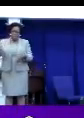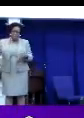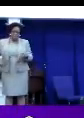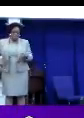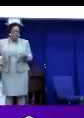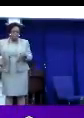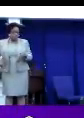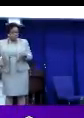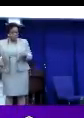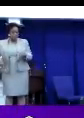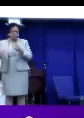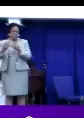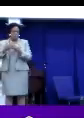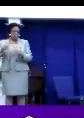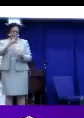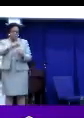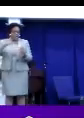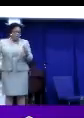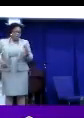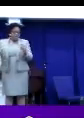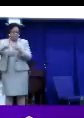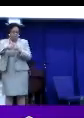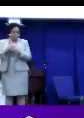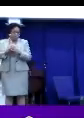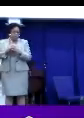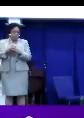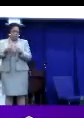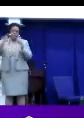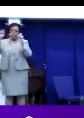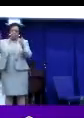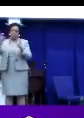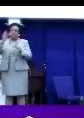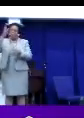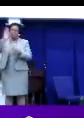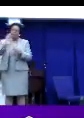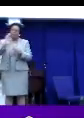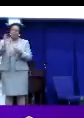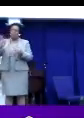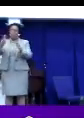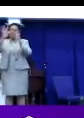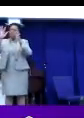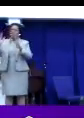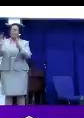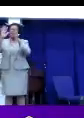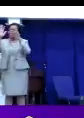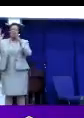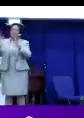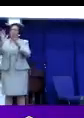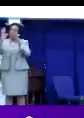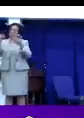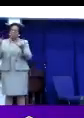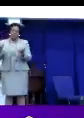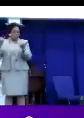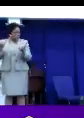shall stand within thy gate. David began to give God all kind of praise. Hey,